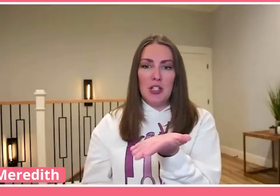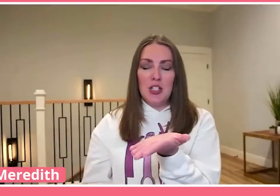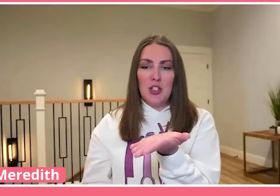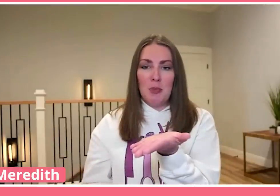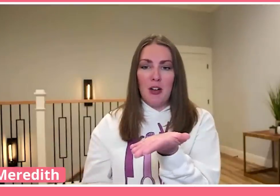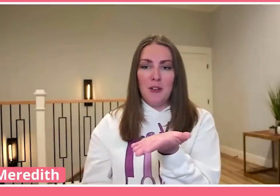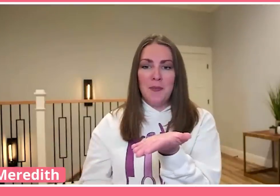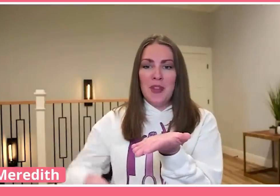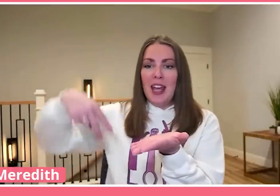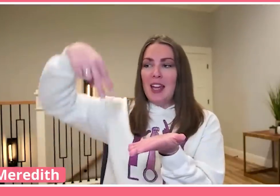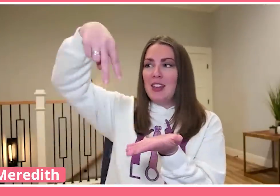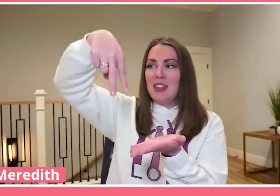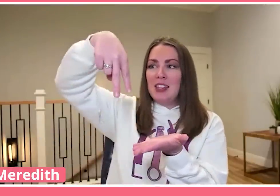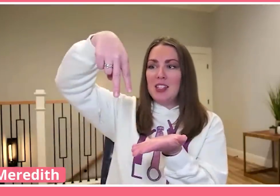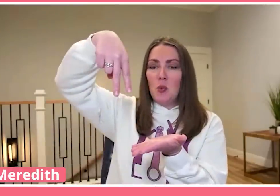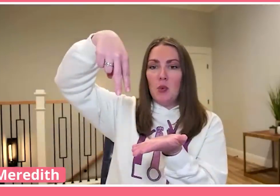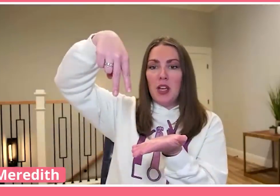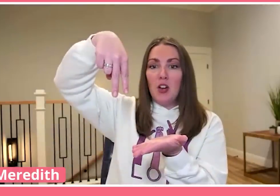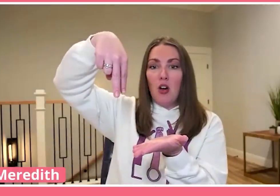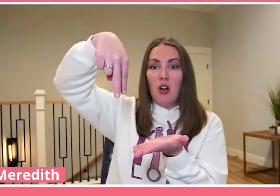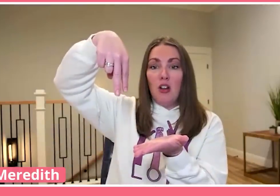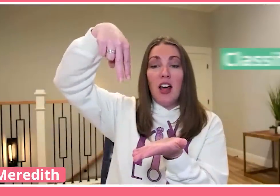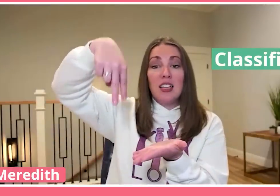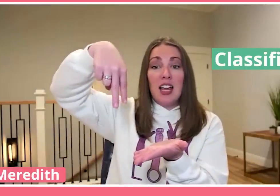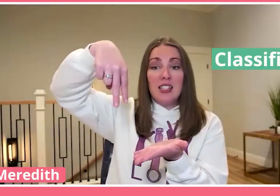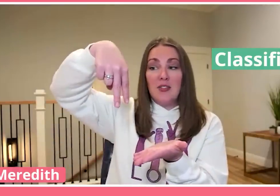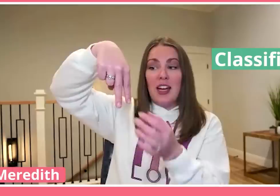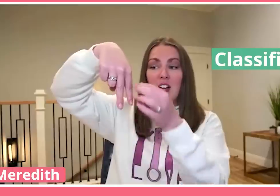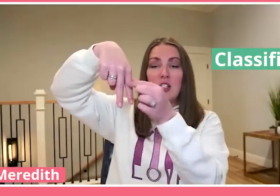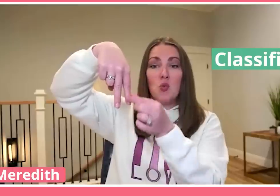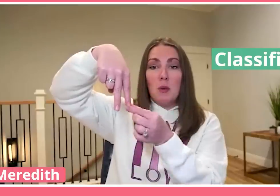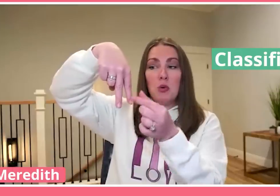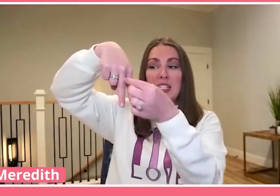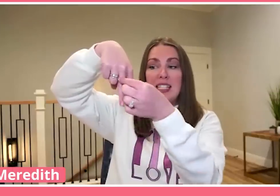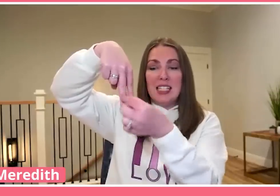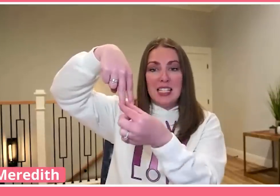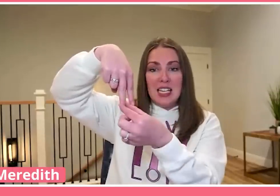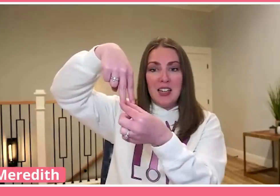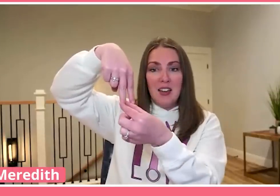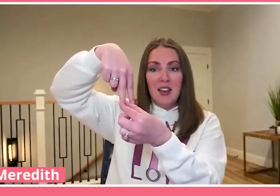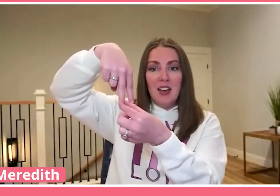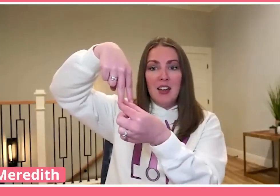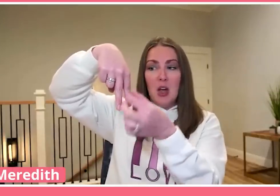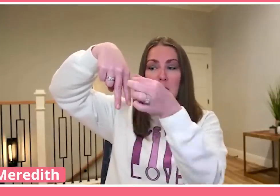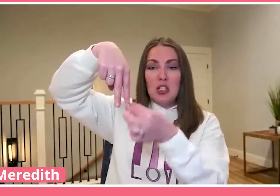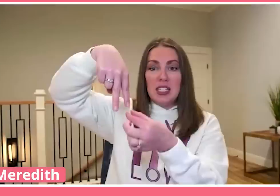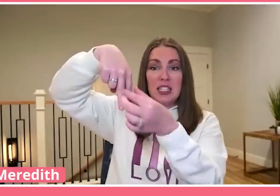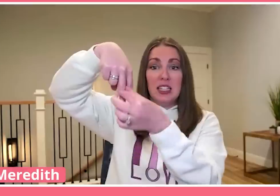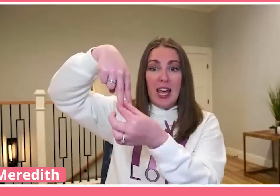is jumping on. And then this is what we call a classifier. It's representing a person's legs.